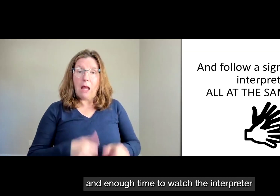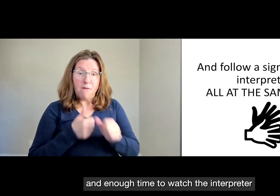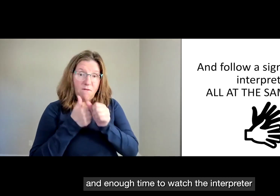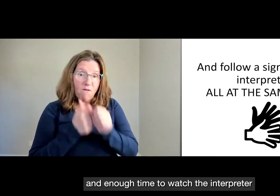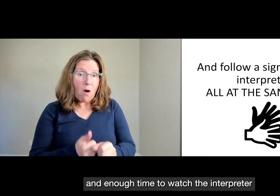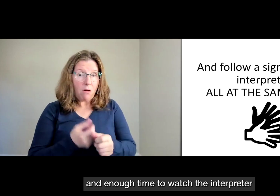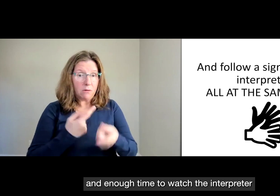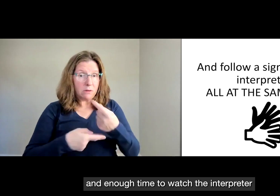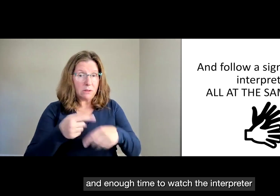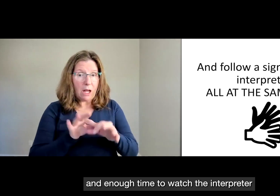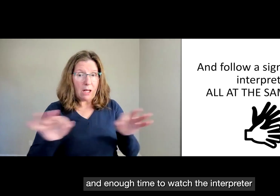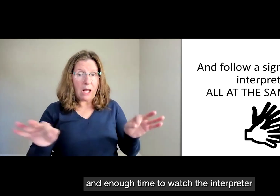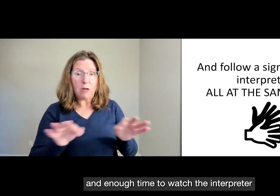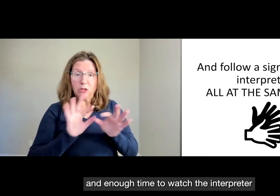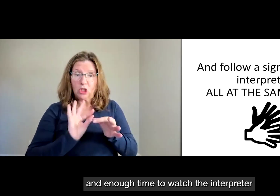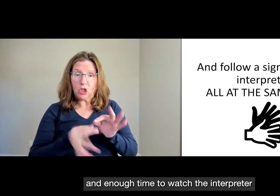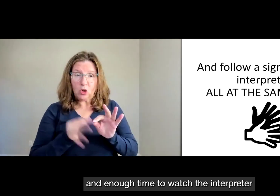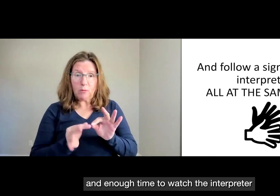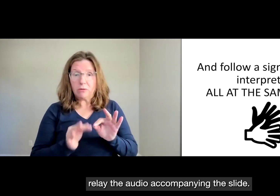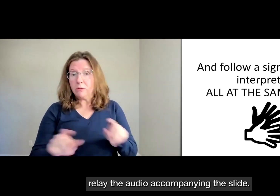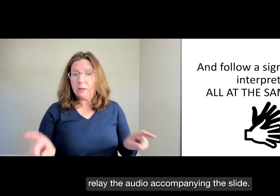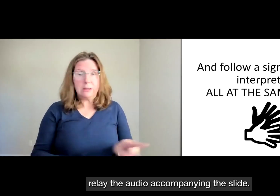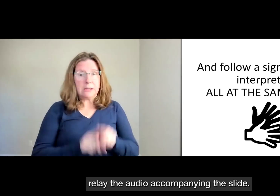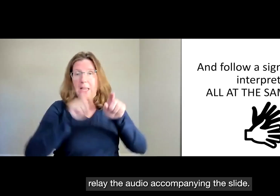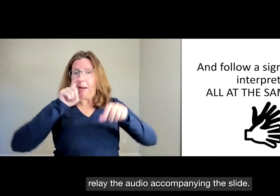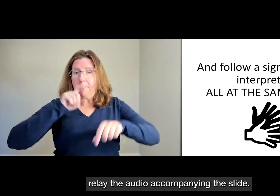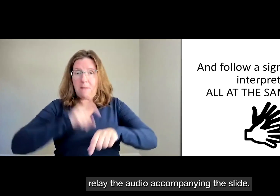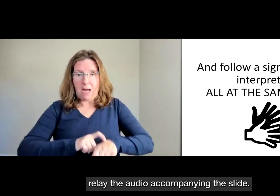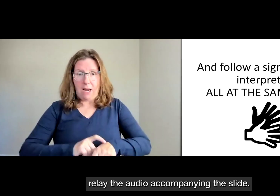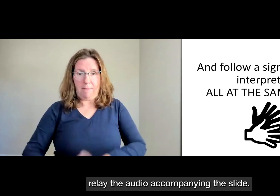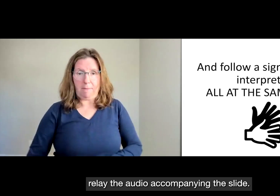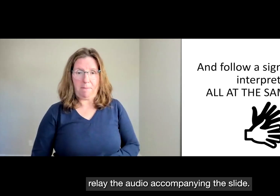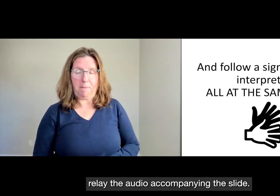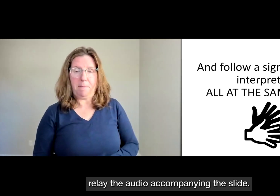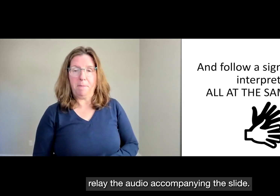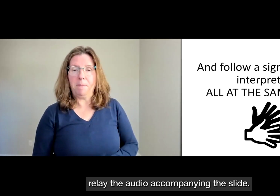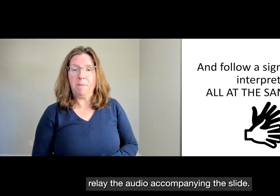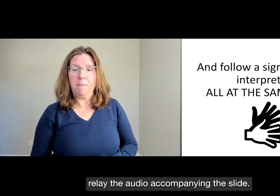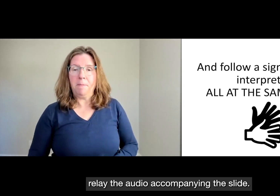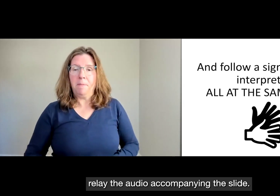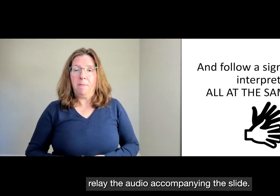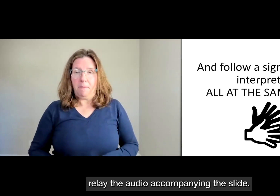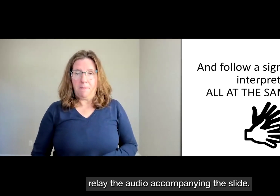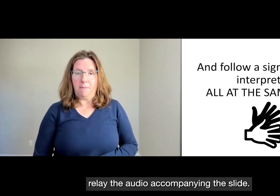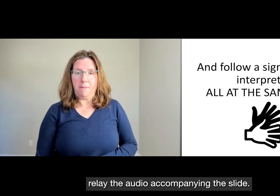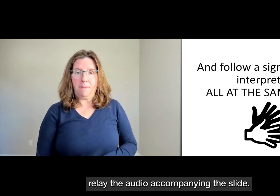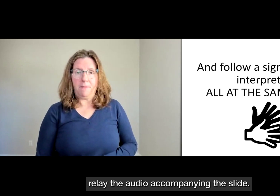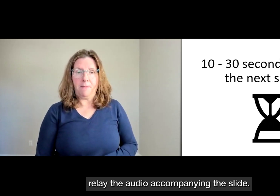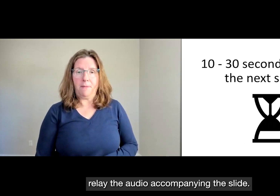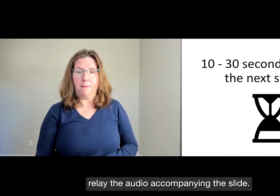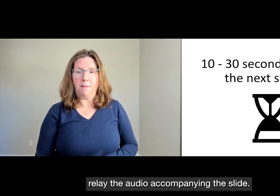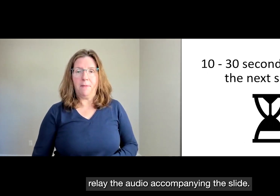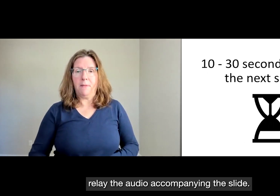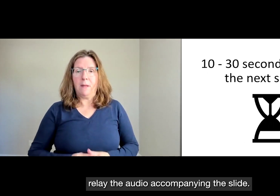And enough time to watch the interpreter relay the audio accompanying the slide.